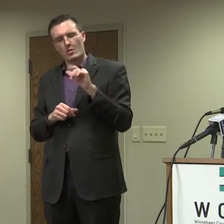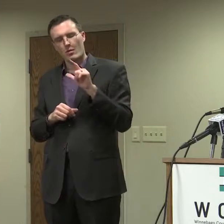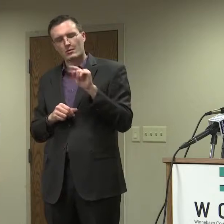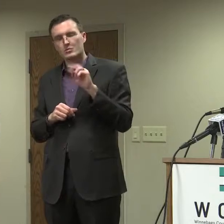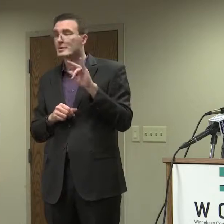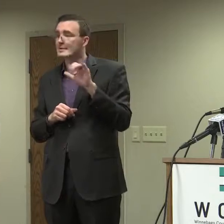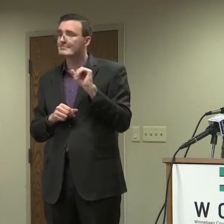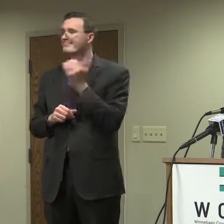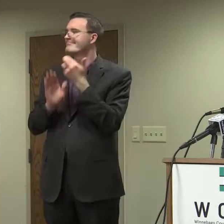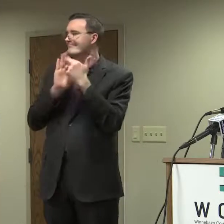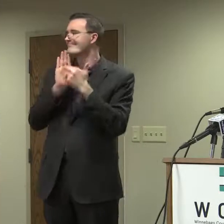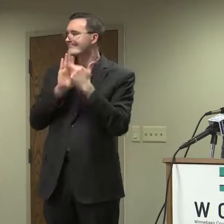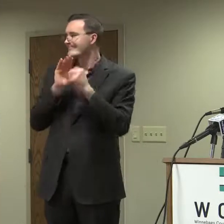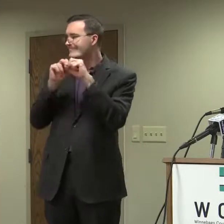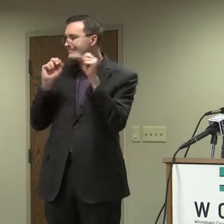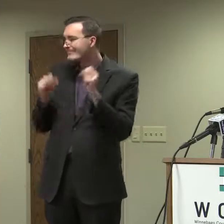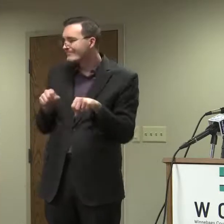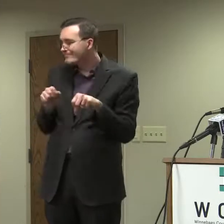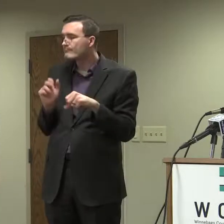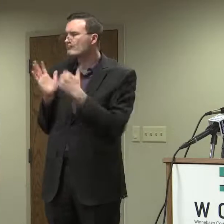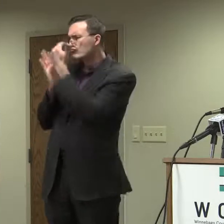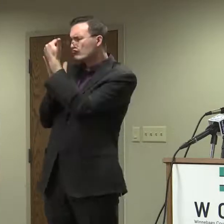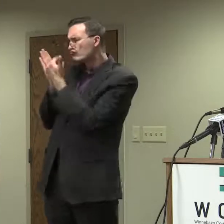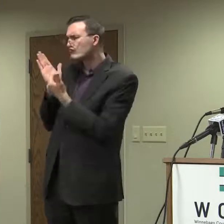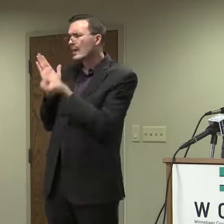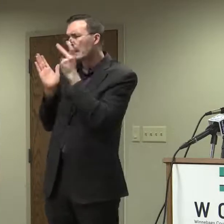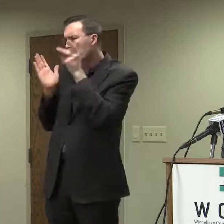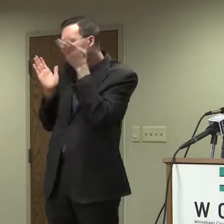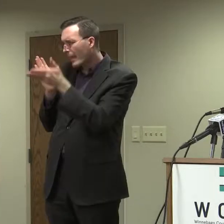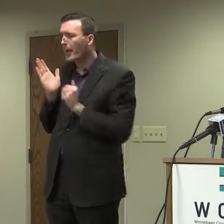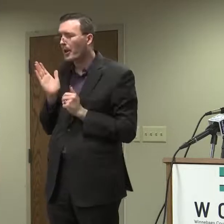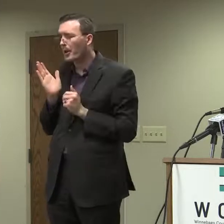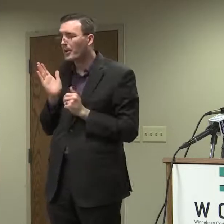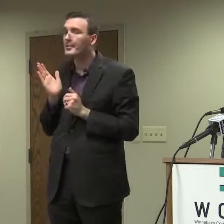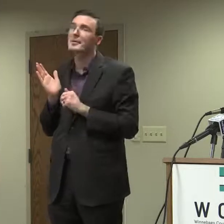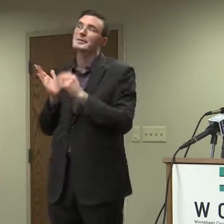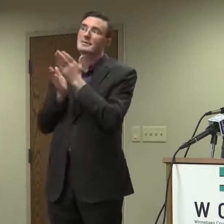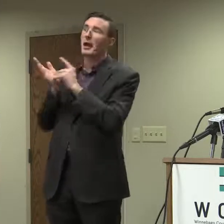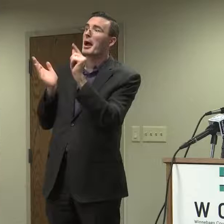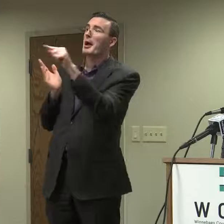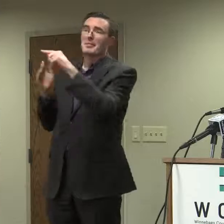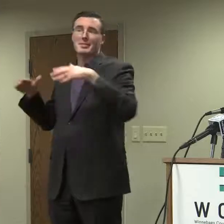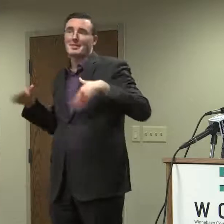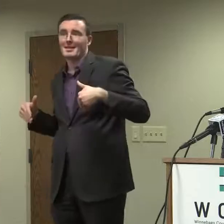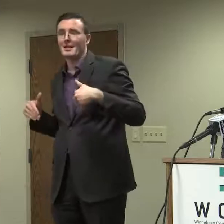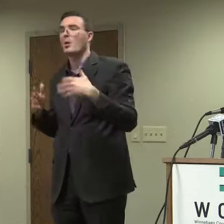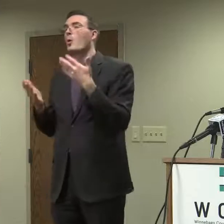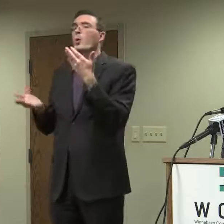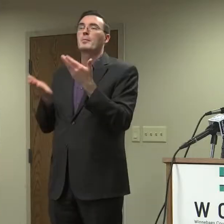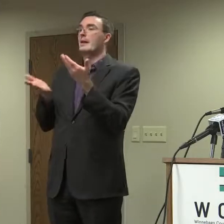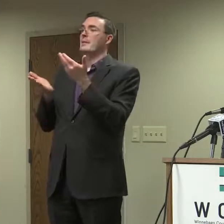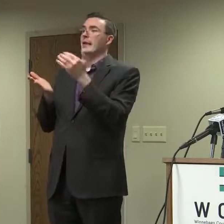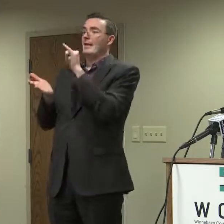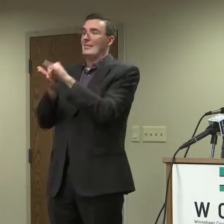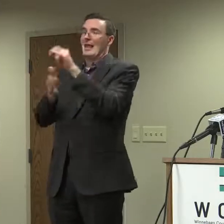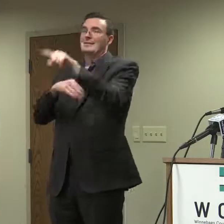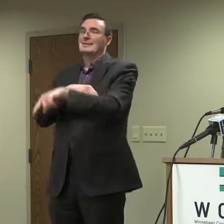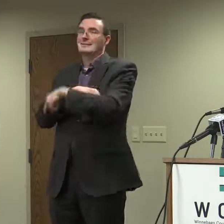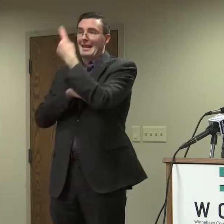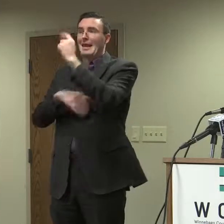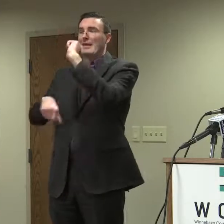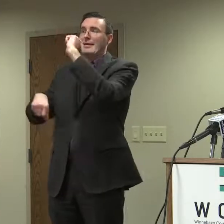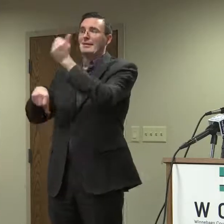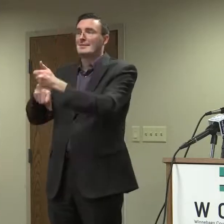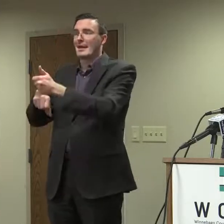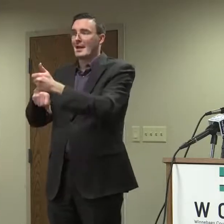pull how many people may be coming through. But we also plan for people who may not have used the code or may have come, decided the day of the clinic, you know what, I'm